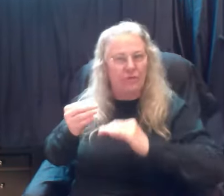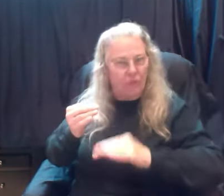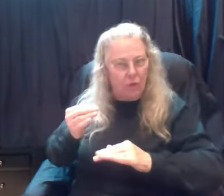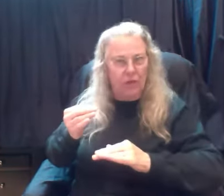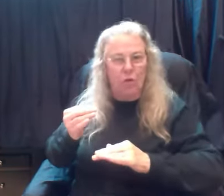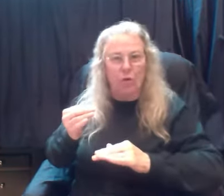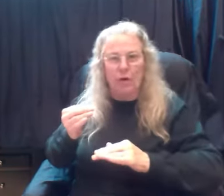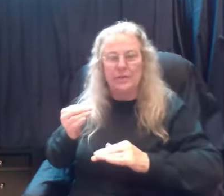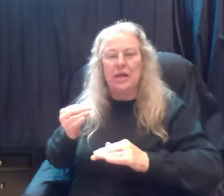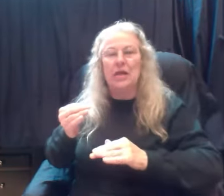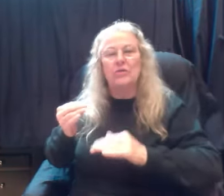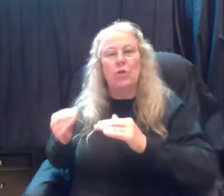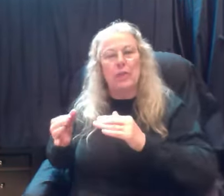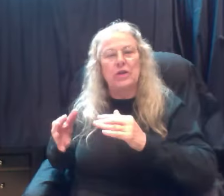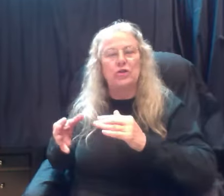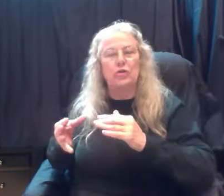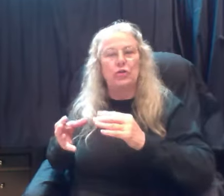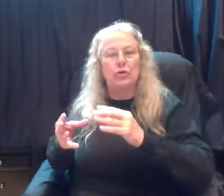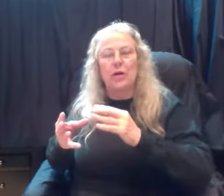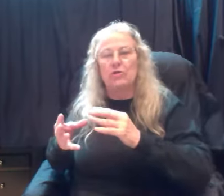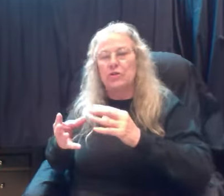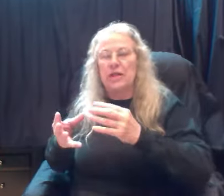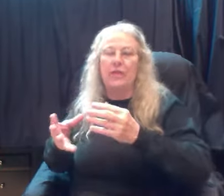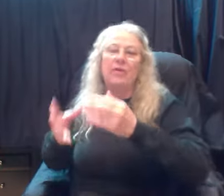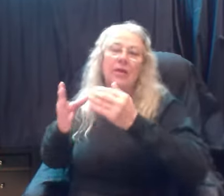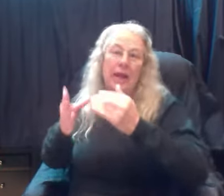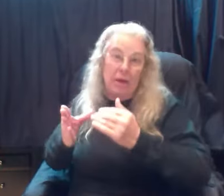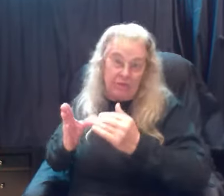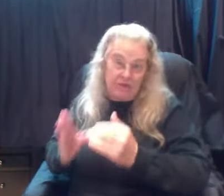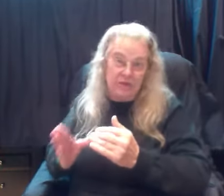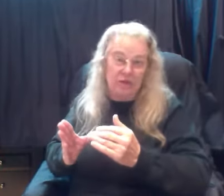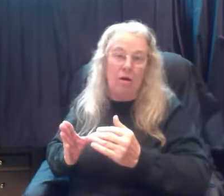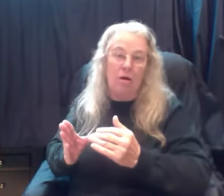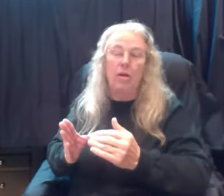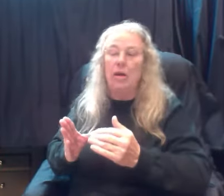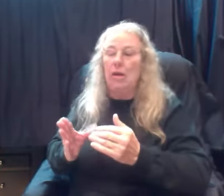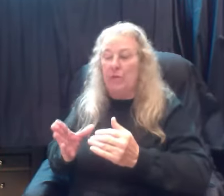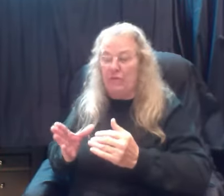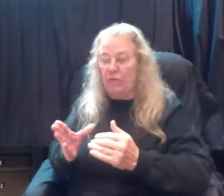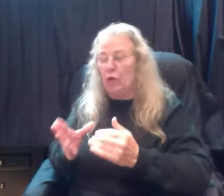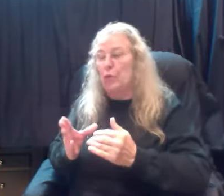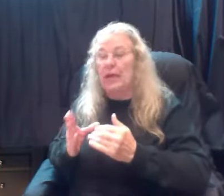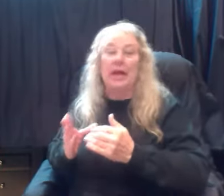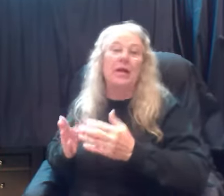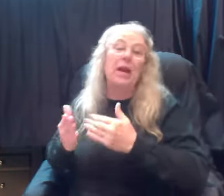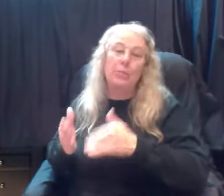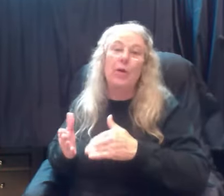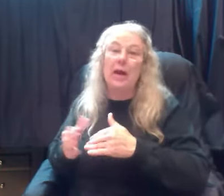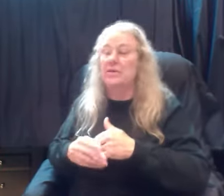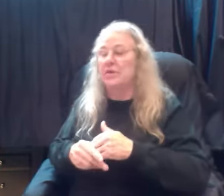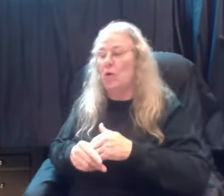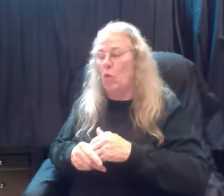the chorus. So make sure you understand the layout of the song before you begin and practice in a while.